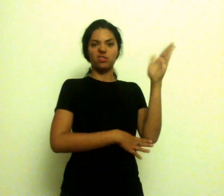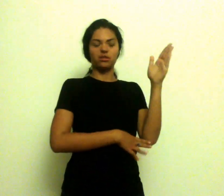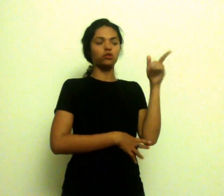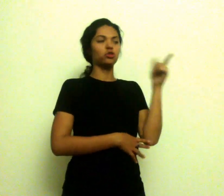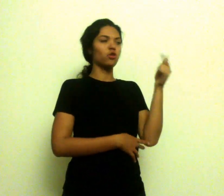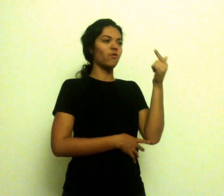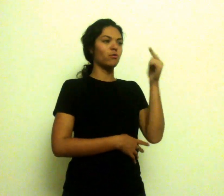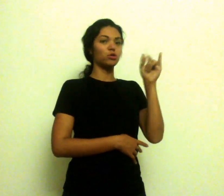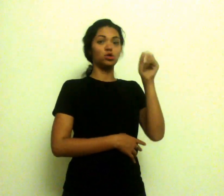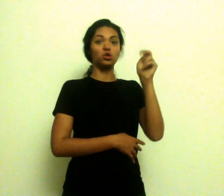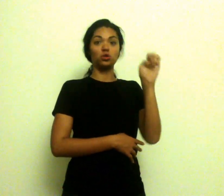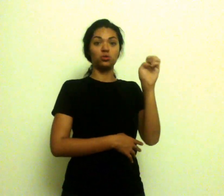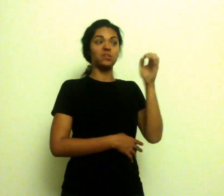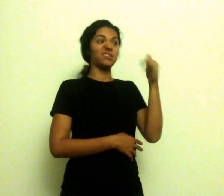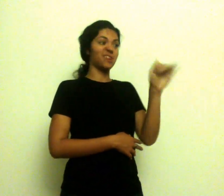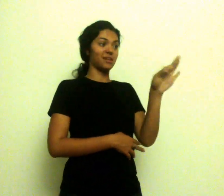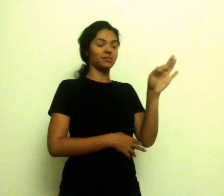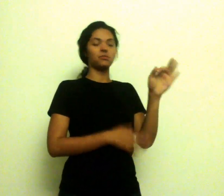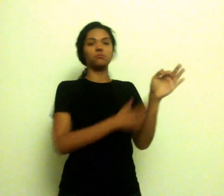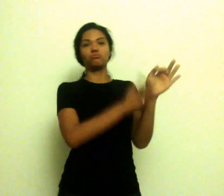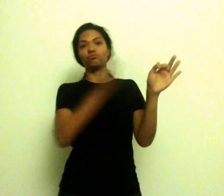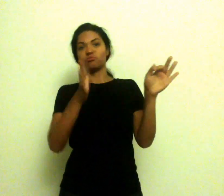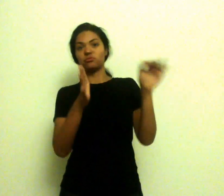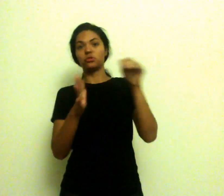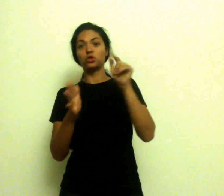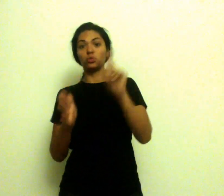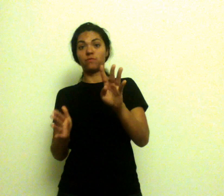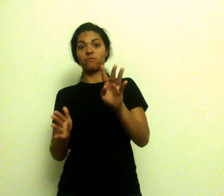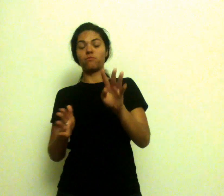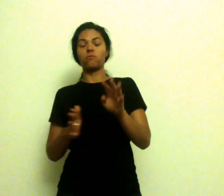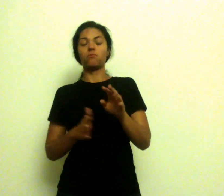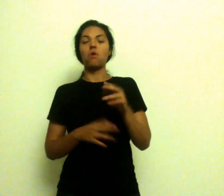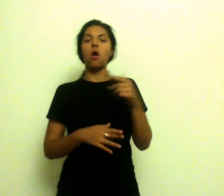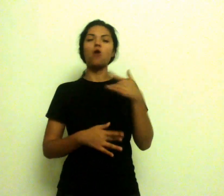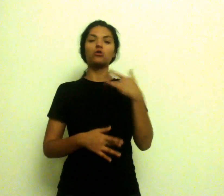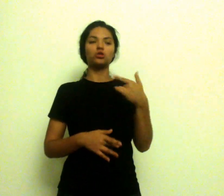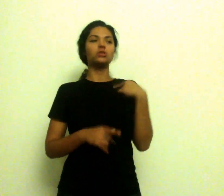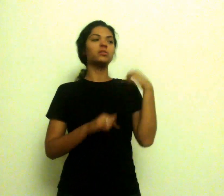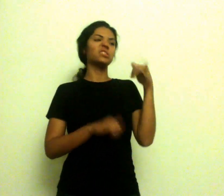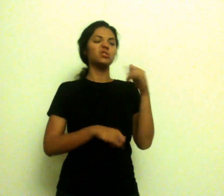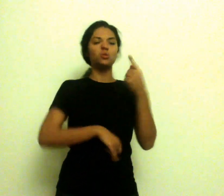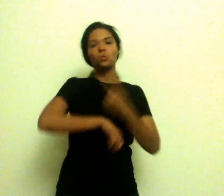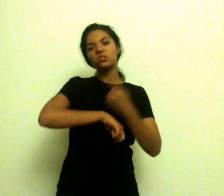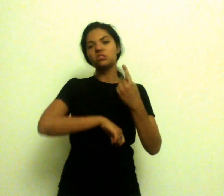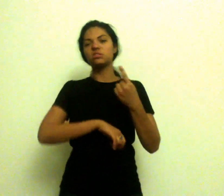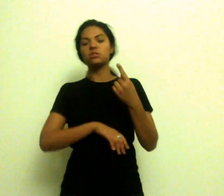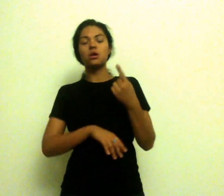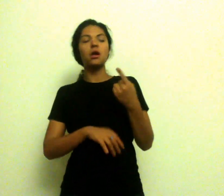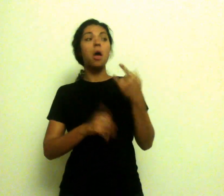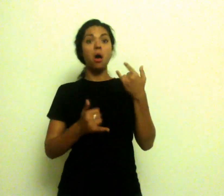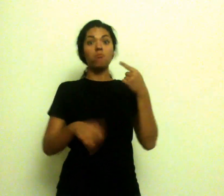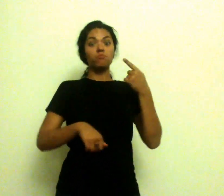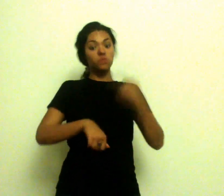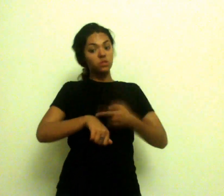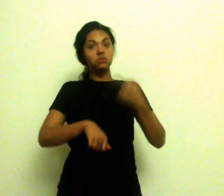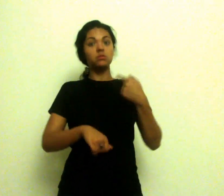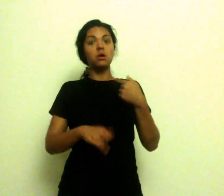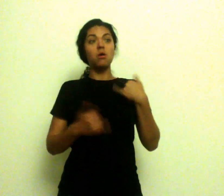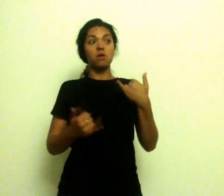Oftentimes I'm there every year, but mostly for a day or so. On this occasion, I will be there for 3 nights because the themes we are